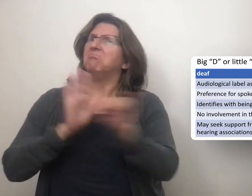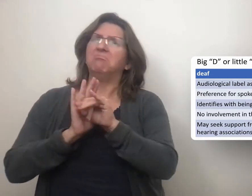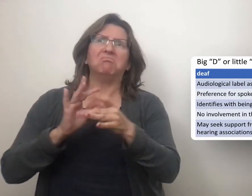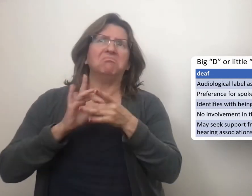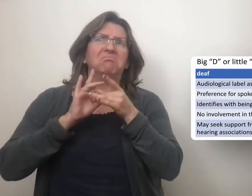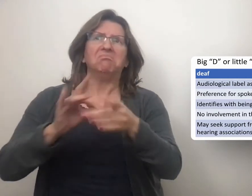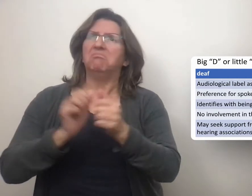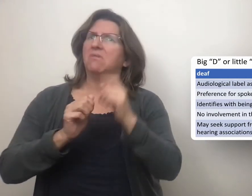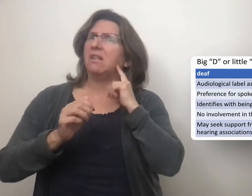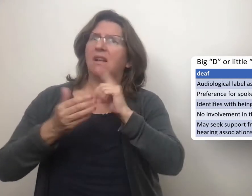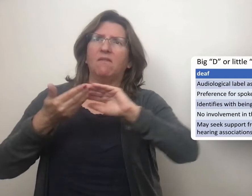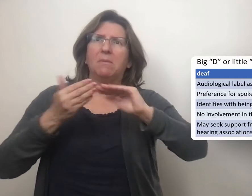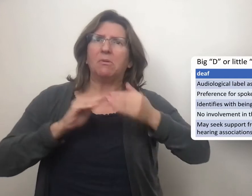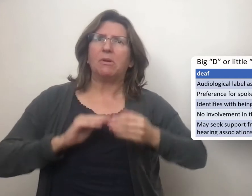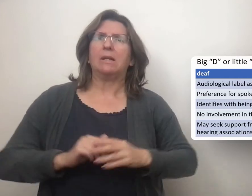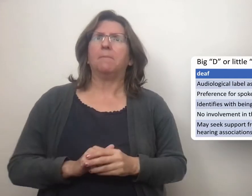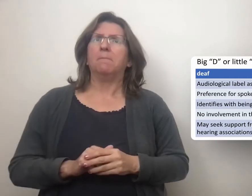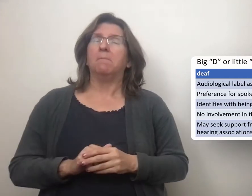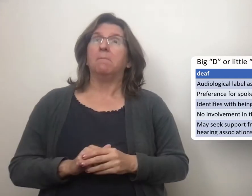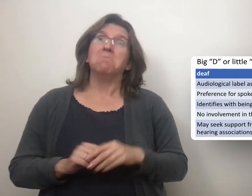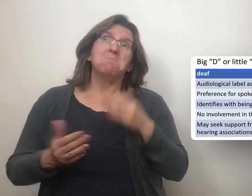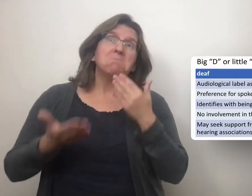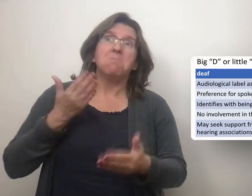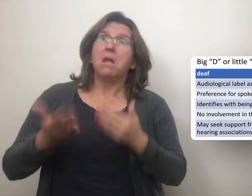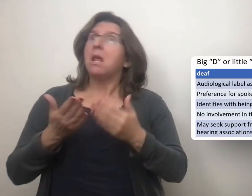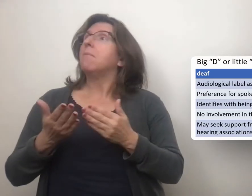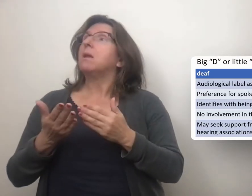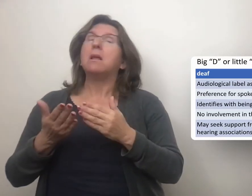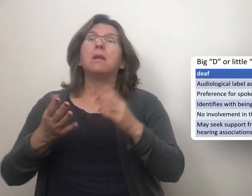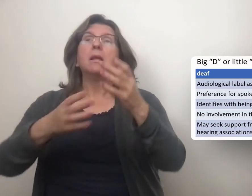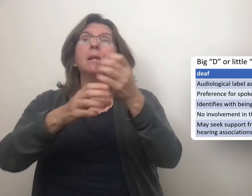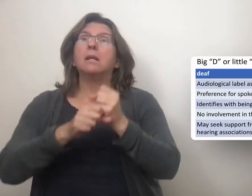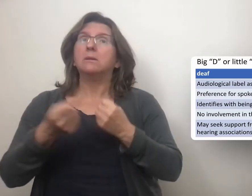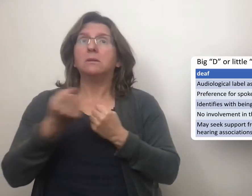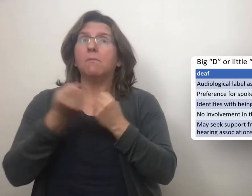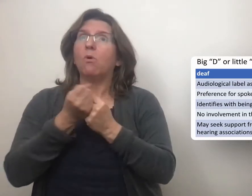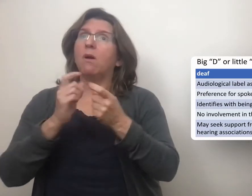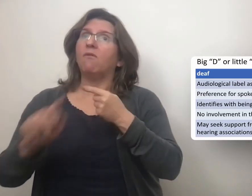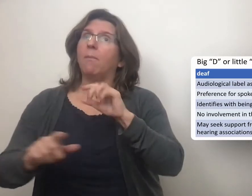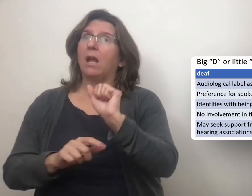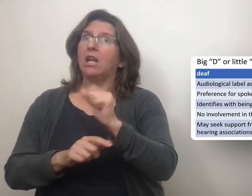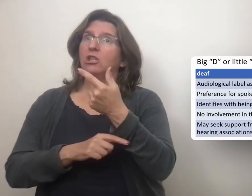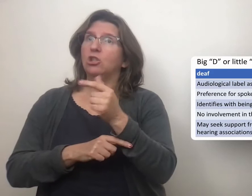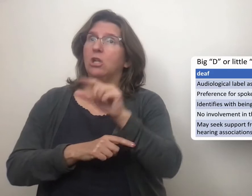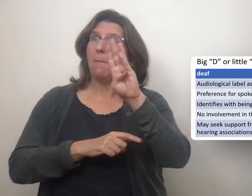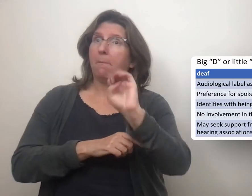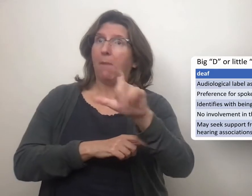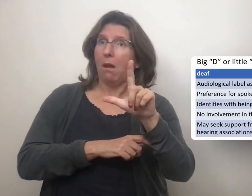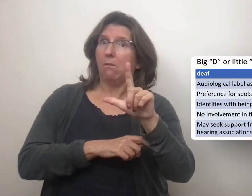hearing disability. This person likely has no or very little contact with the deaf community, might